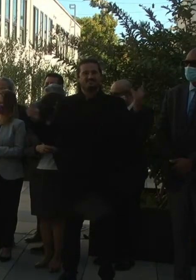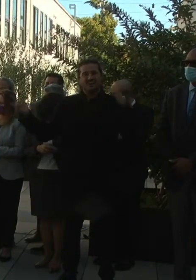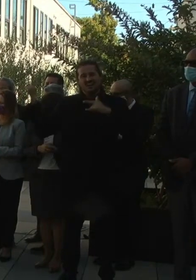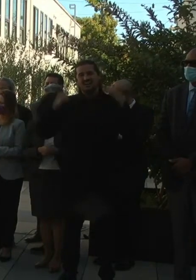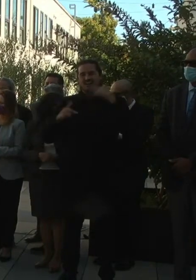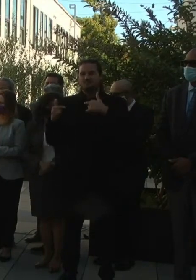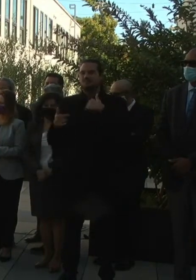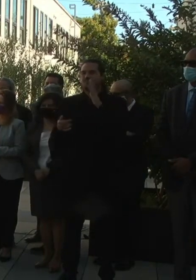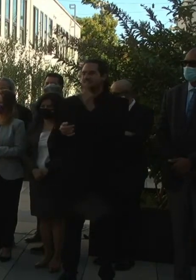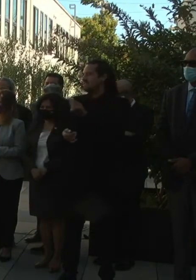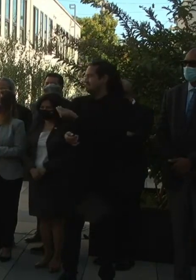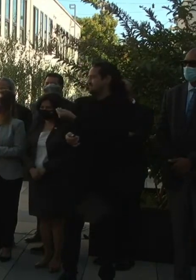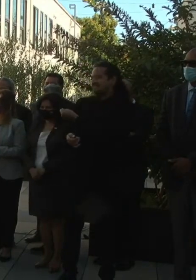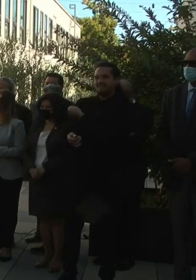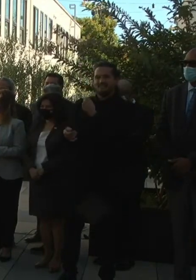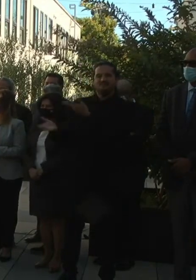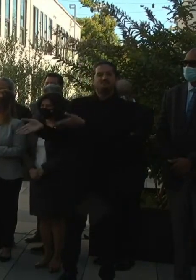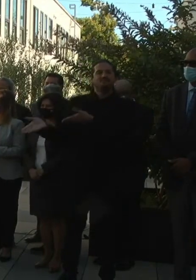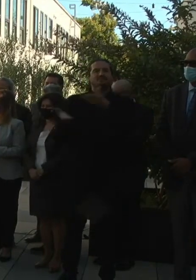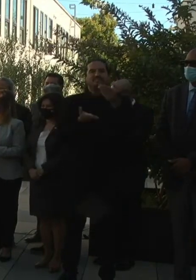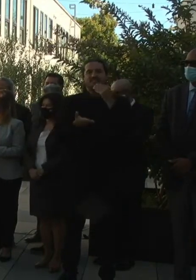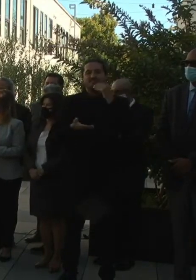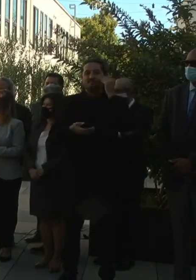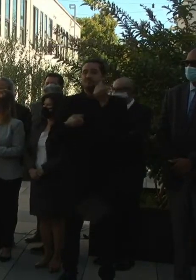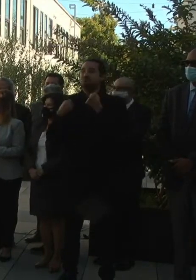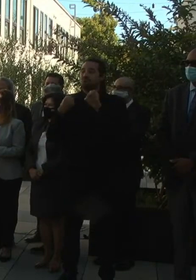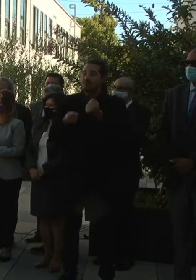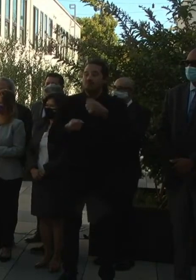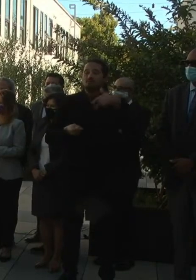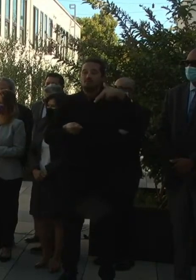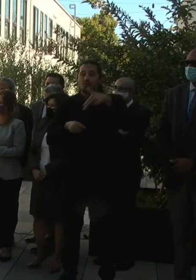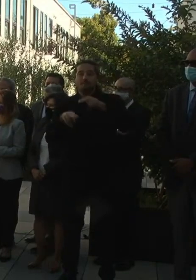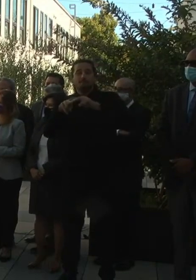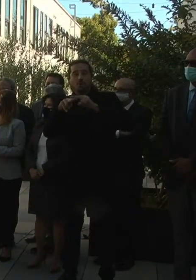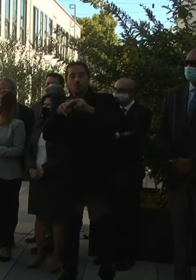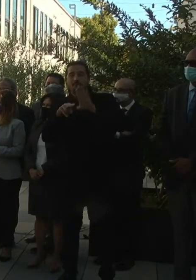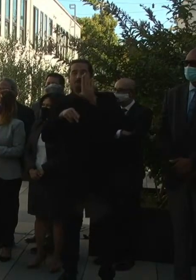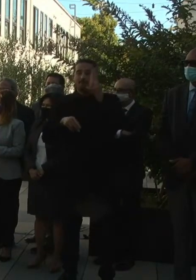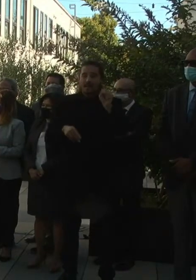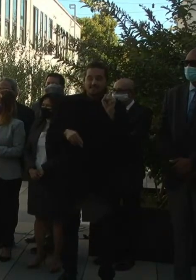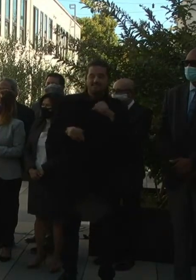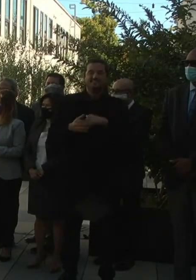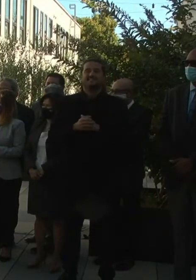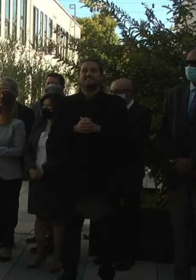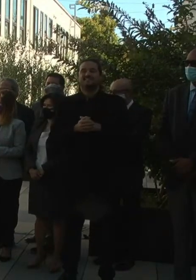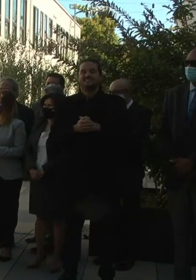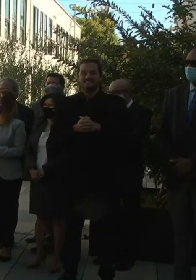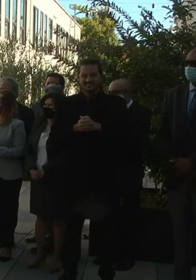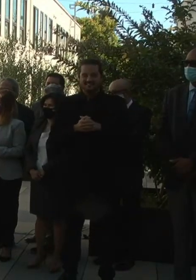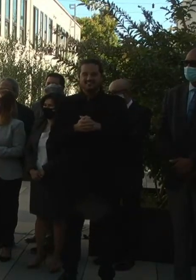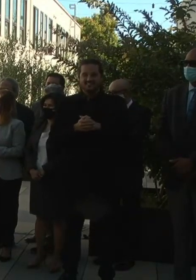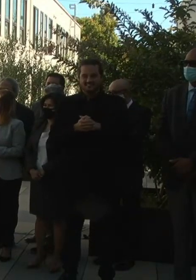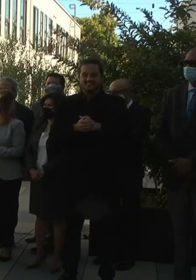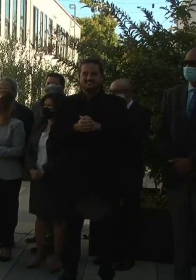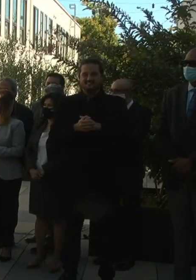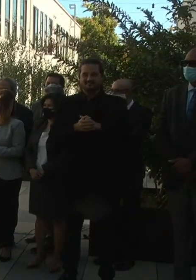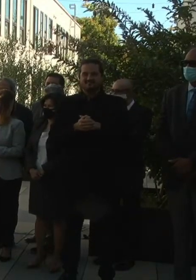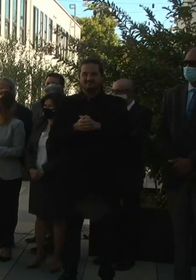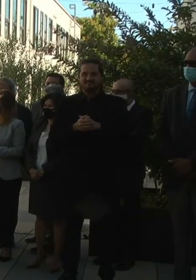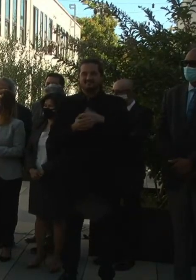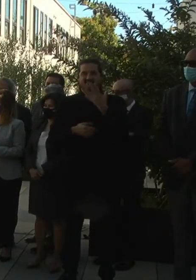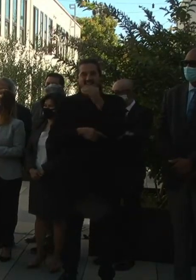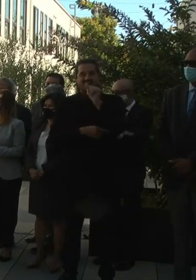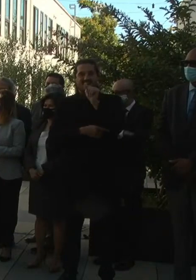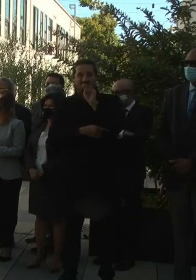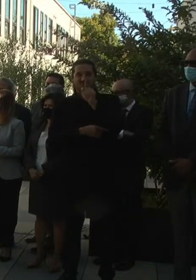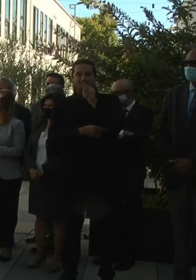they walked over. What'd they do, Madam Mayor? They BARTed? What do you call it? BARTed, and they took trains. They took trains. The Amtrak stop is across